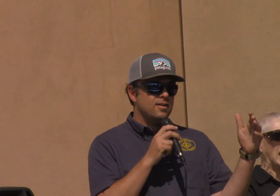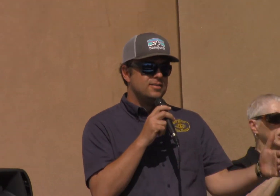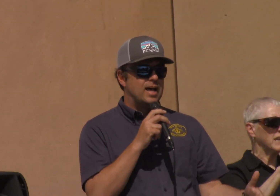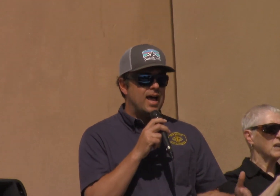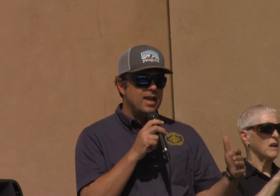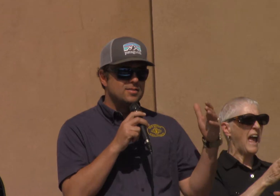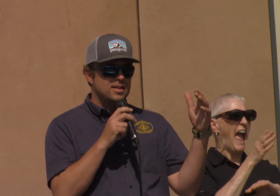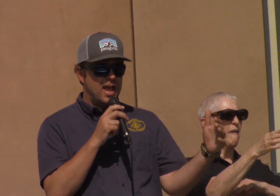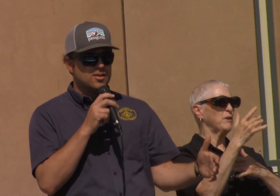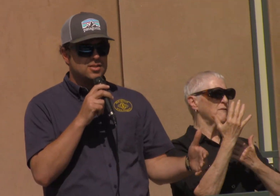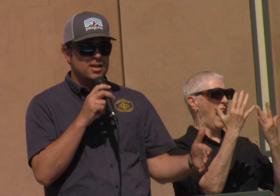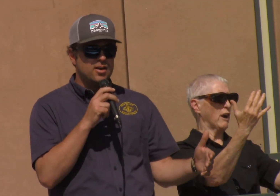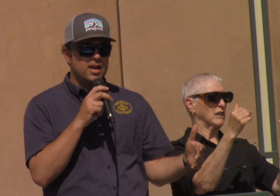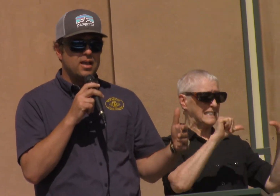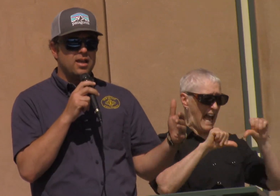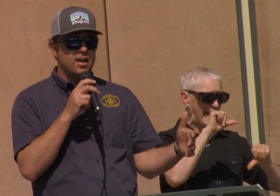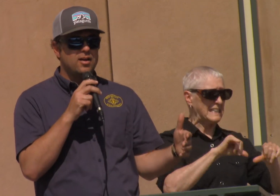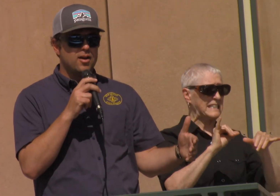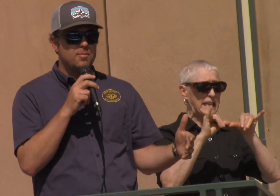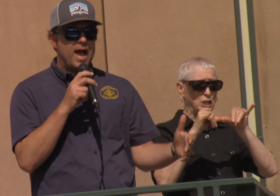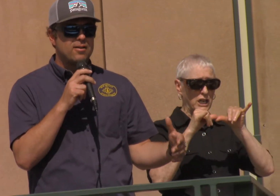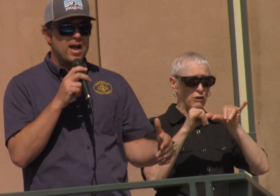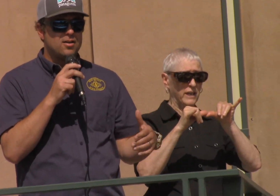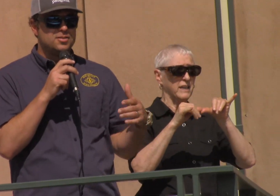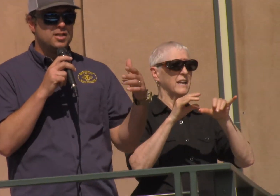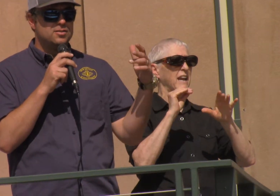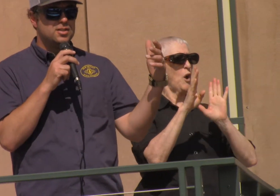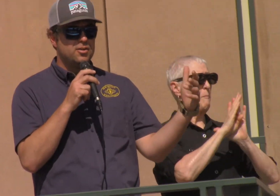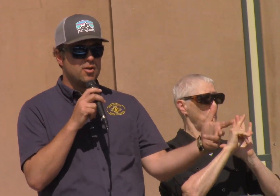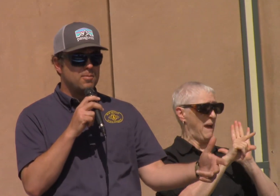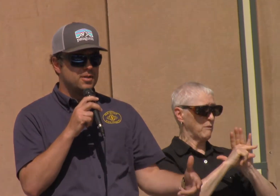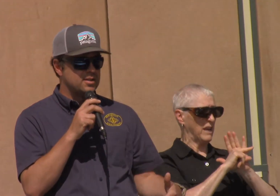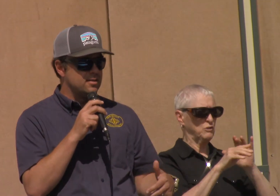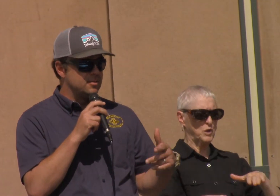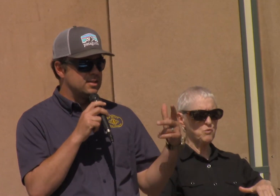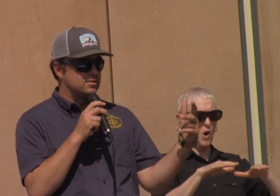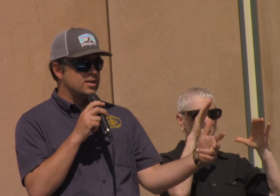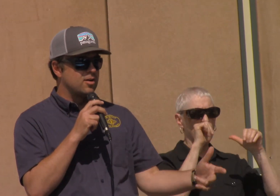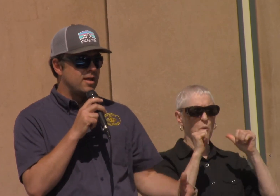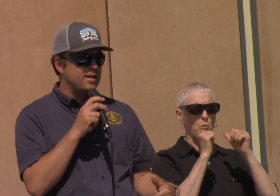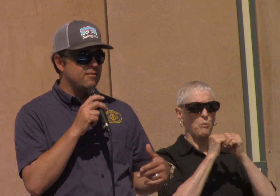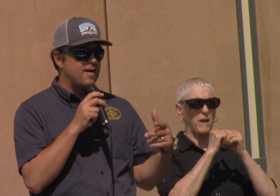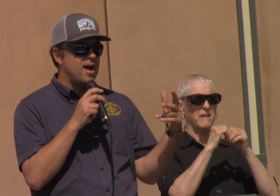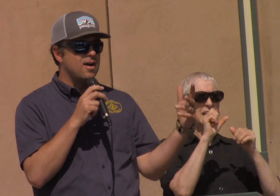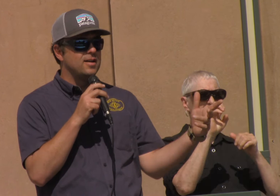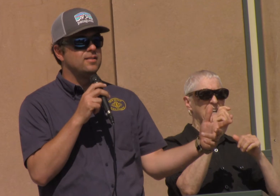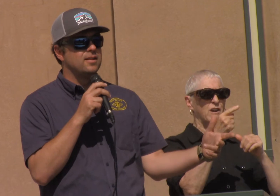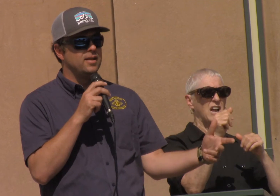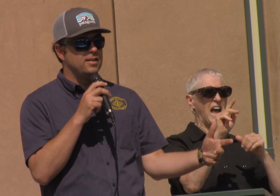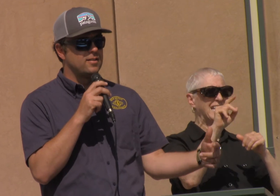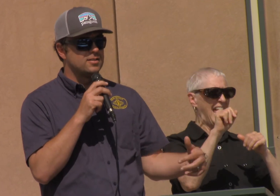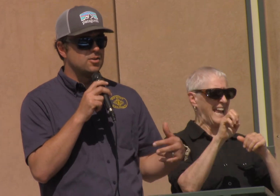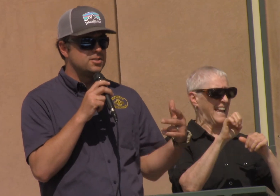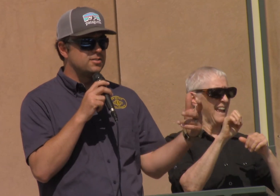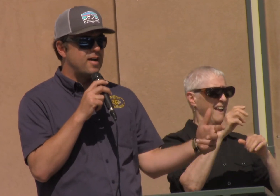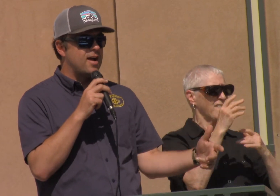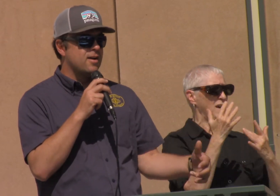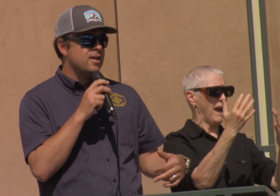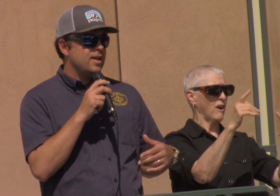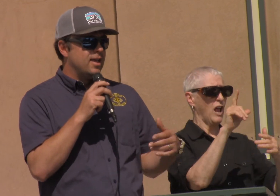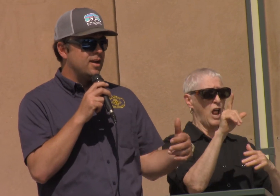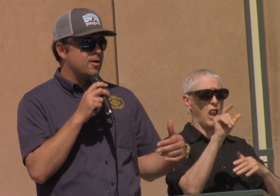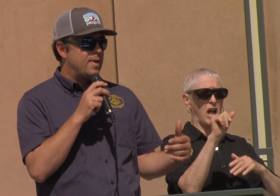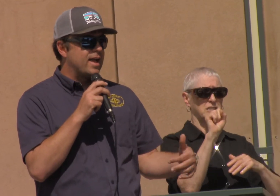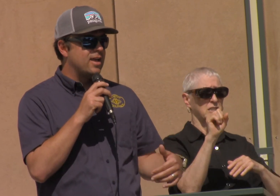post-fire science and engineering, and in her background, she grew up with the Cerro Grande fire and the Las Conchas